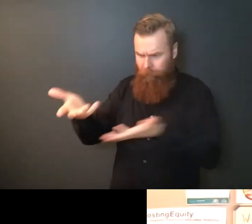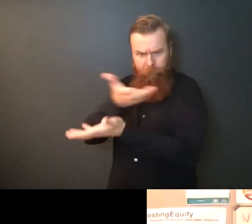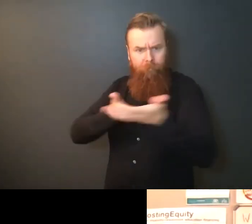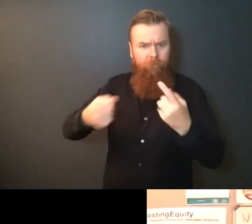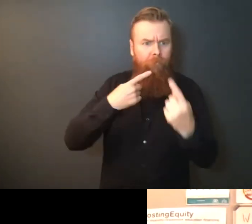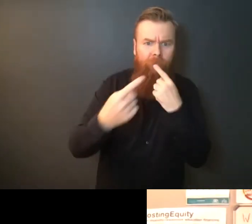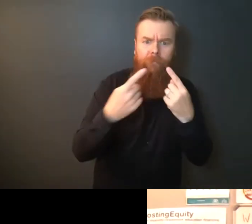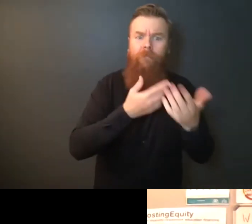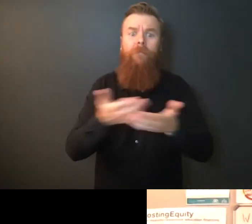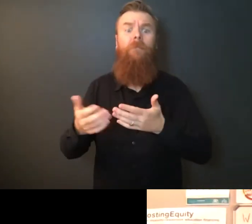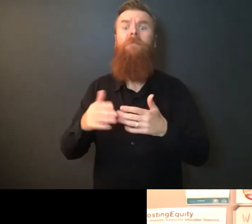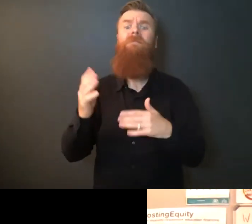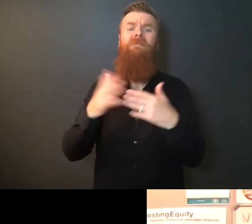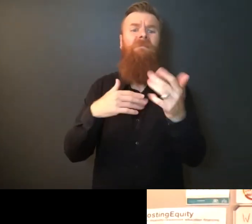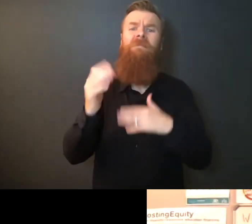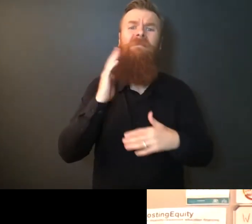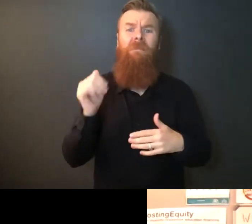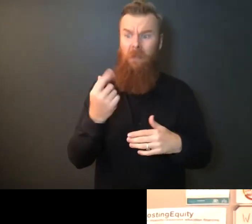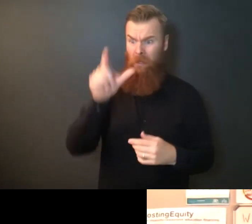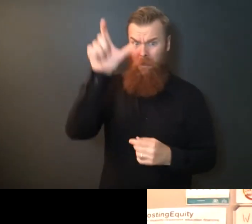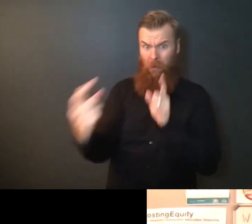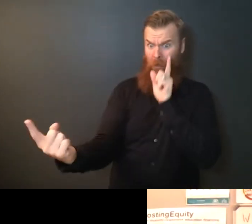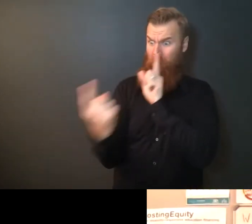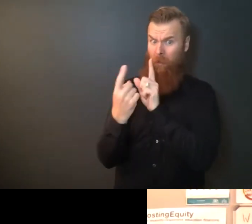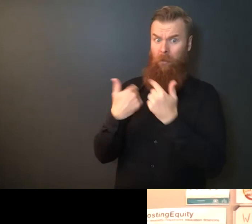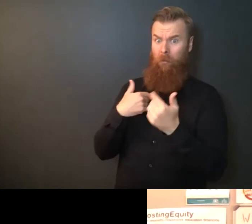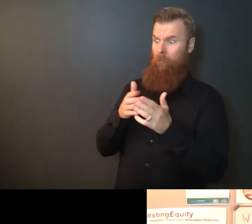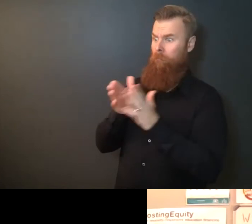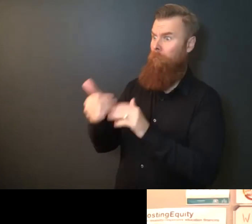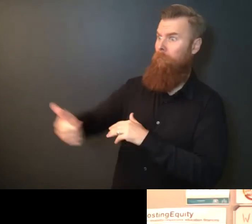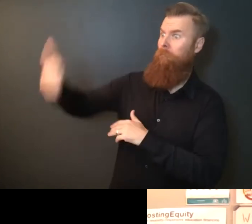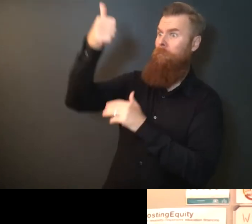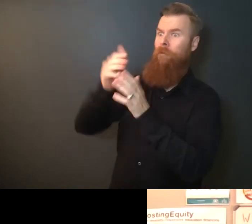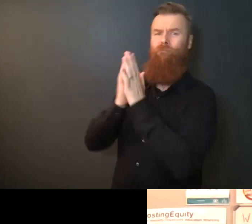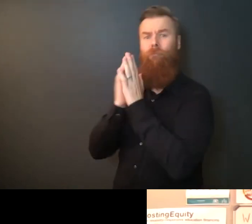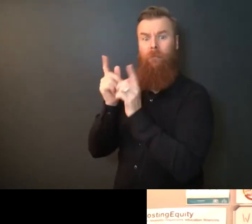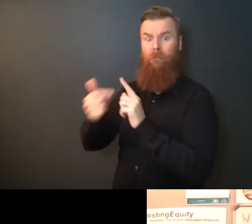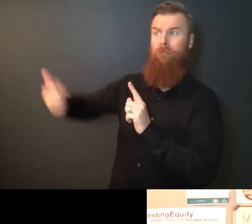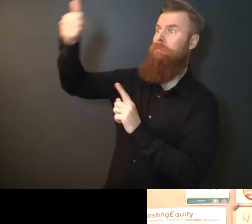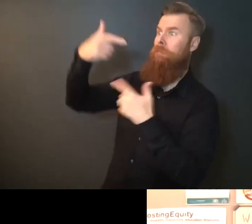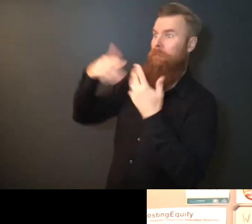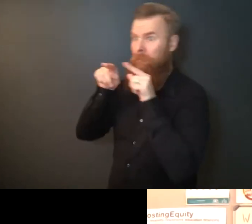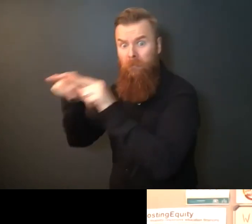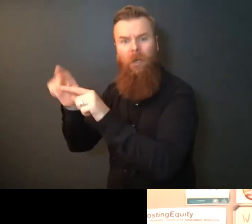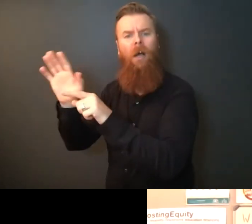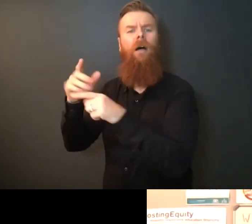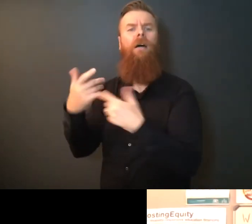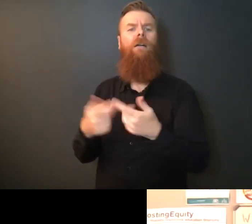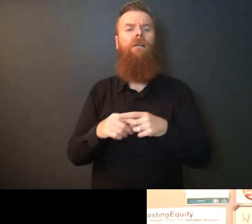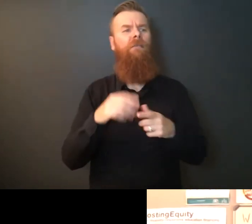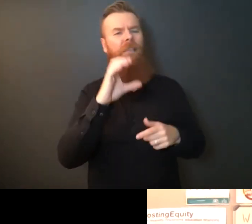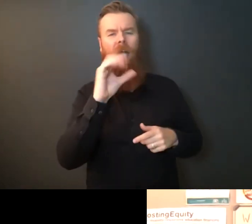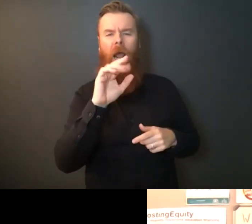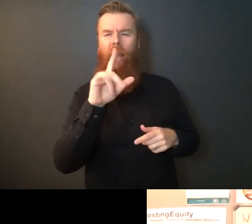conversation. But like Carly says, sometimes it's really important to ask the same question in different ways and have multiple interventions